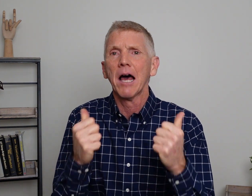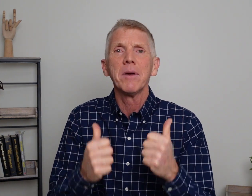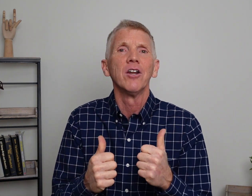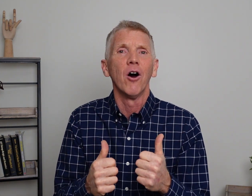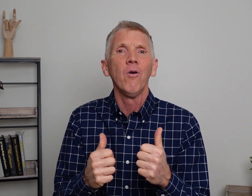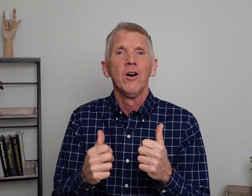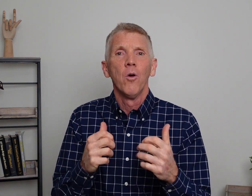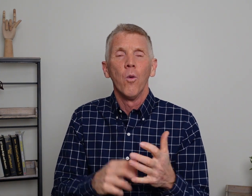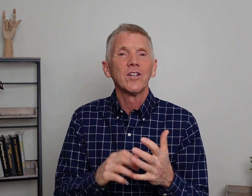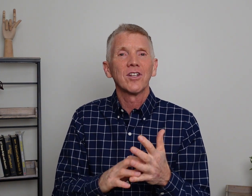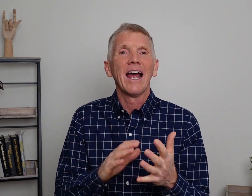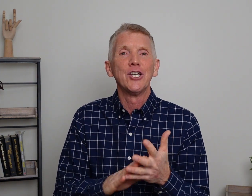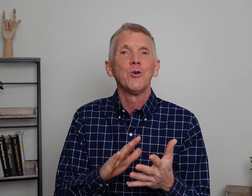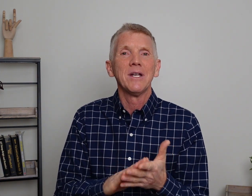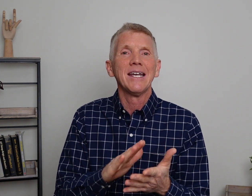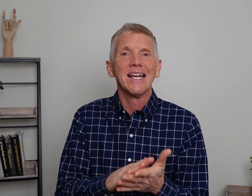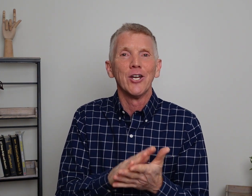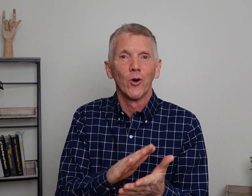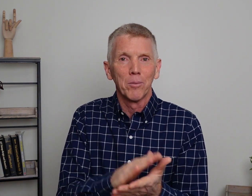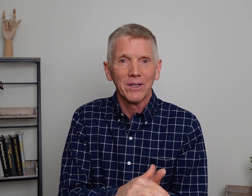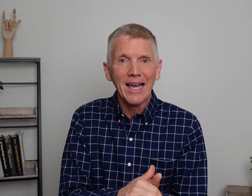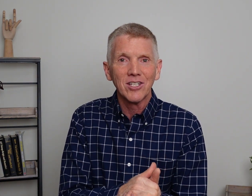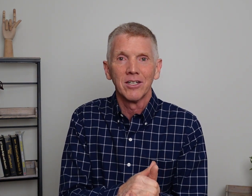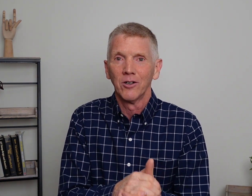me know what signs you need in your place,